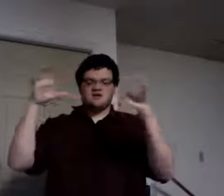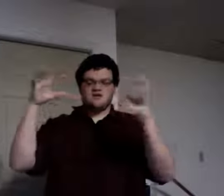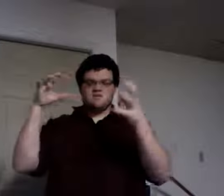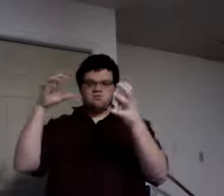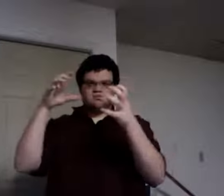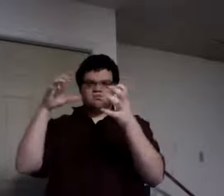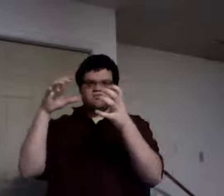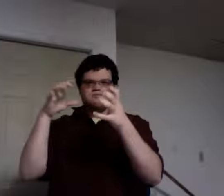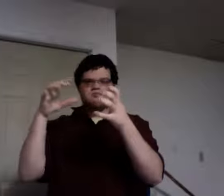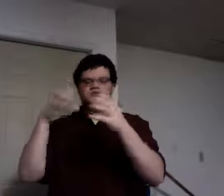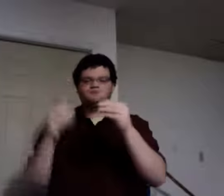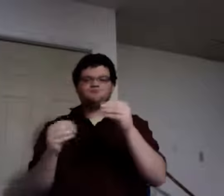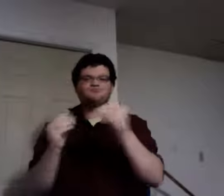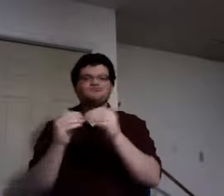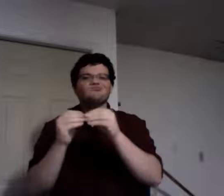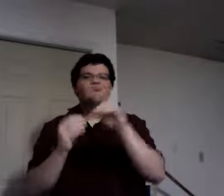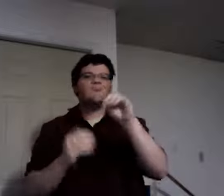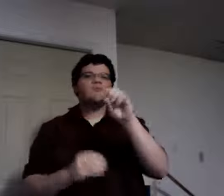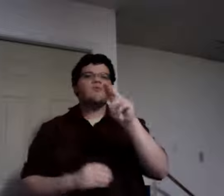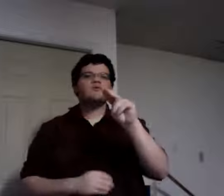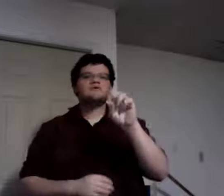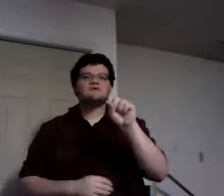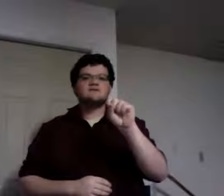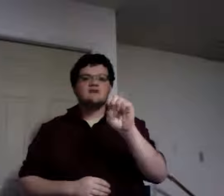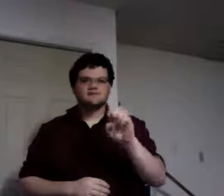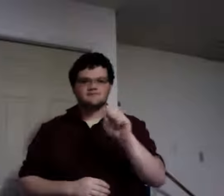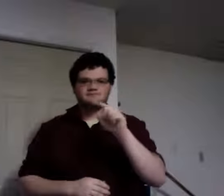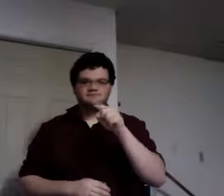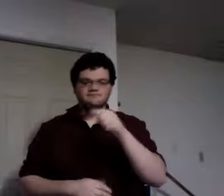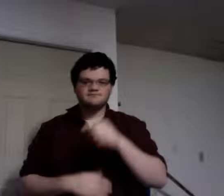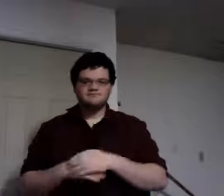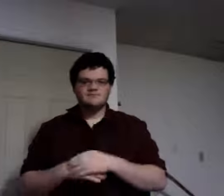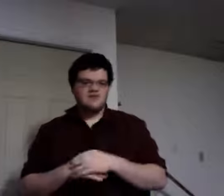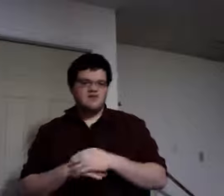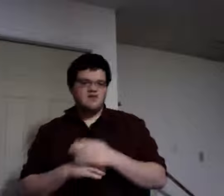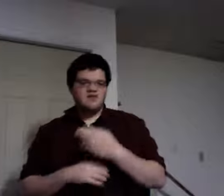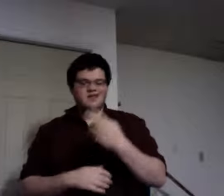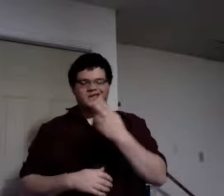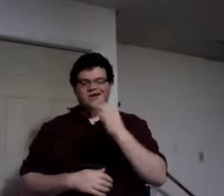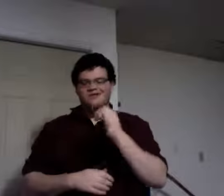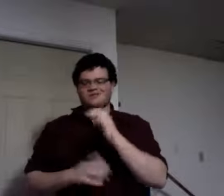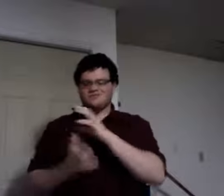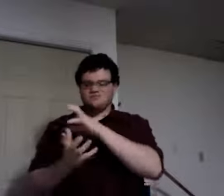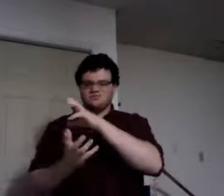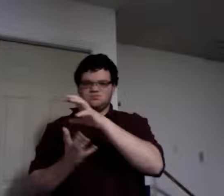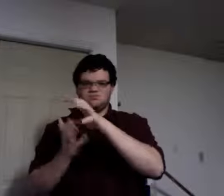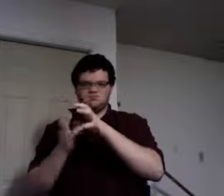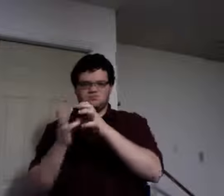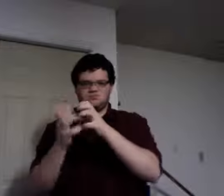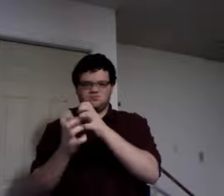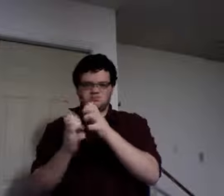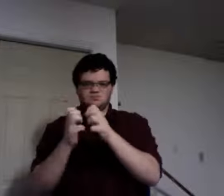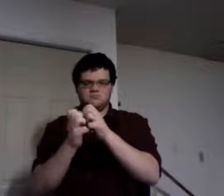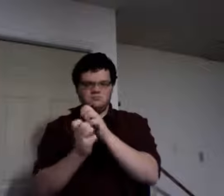hydrogen atoms are going to start bumping into each other and rubbing up against each other and interacting with each other. And so it's going to get denser